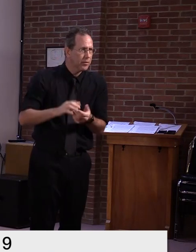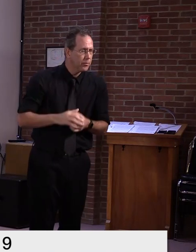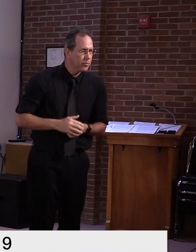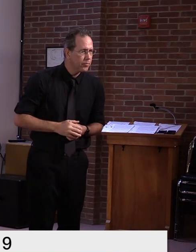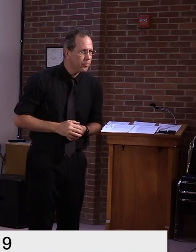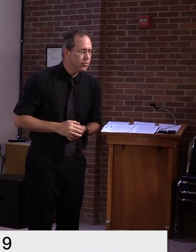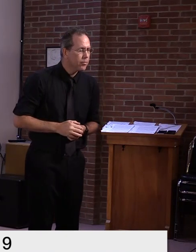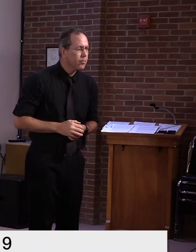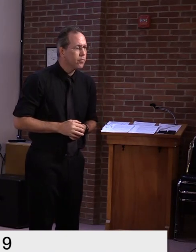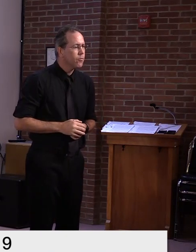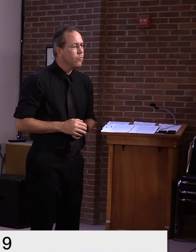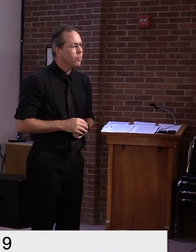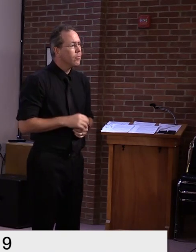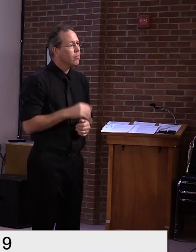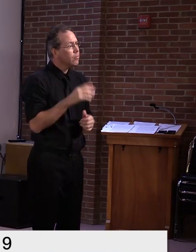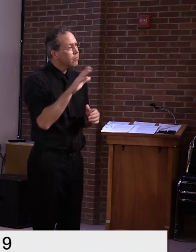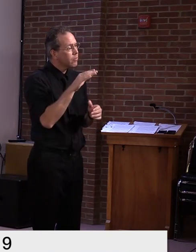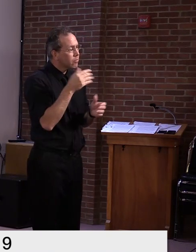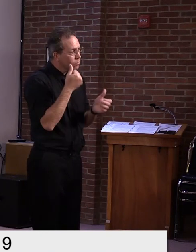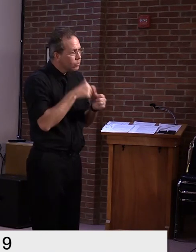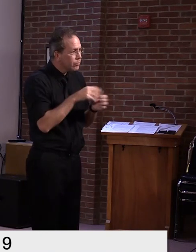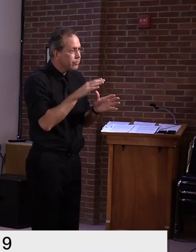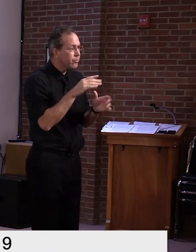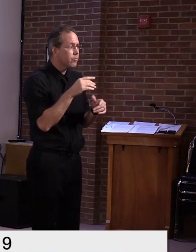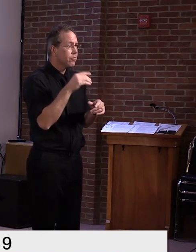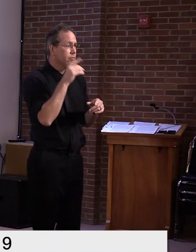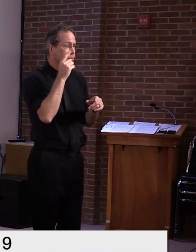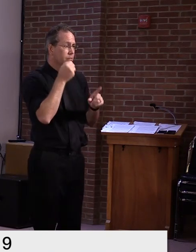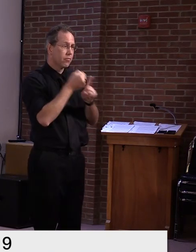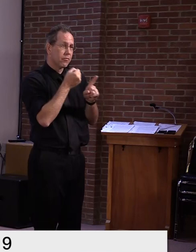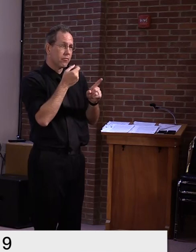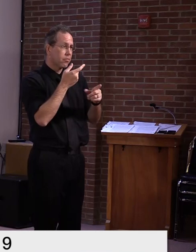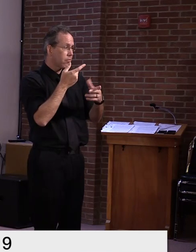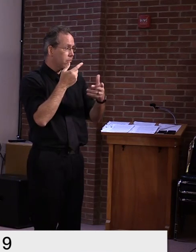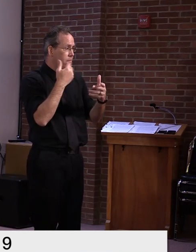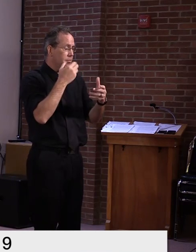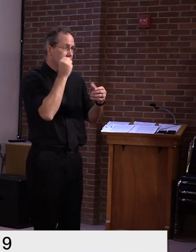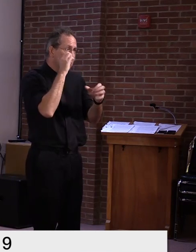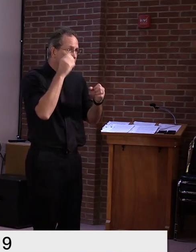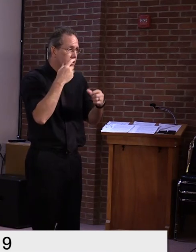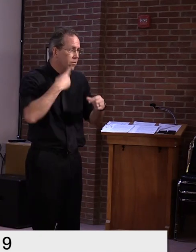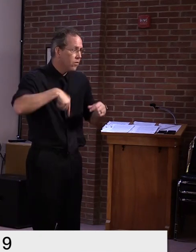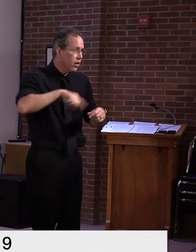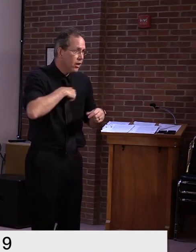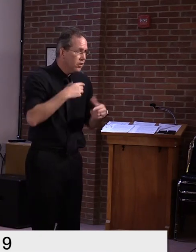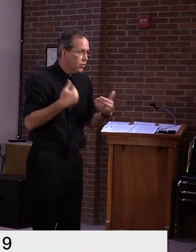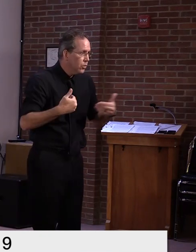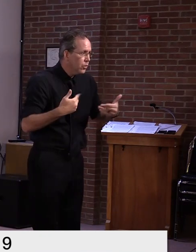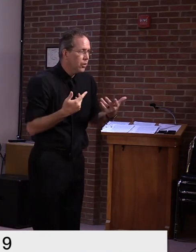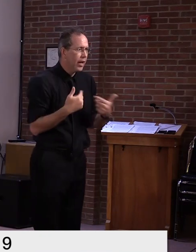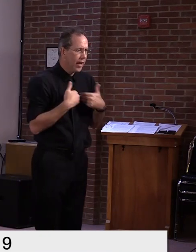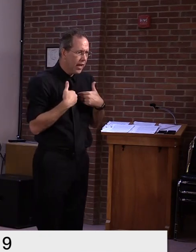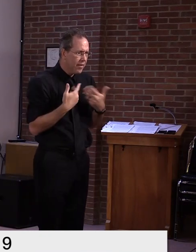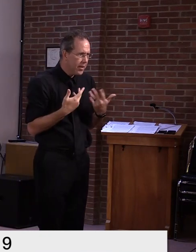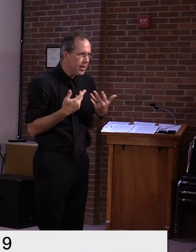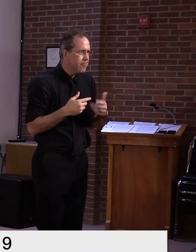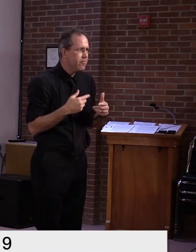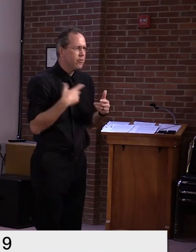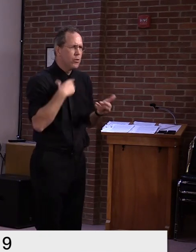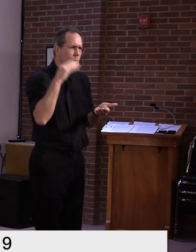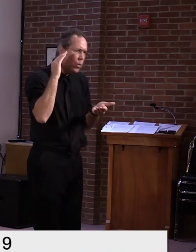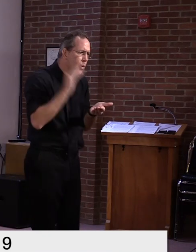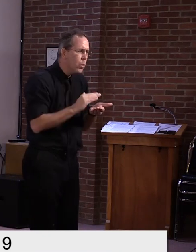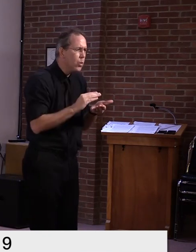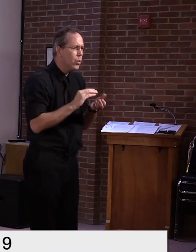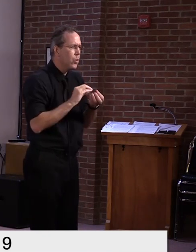too, because this is quite remarkable, we had a very, very low